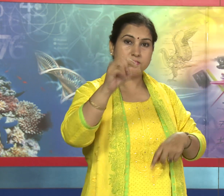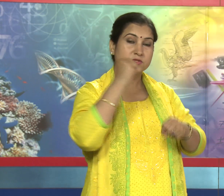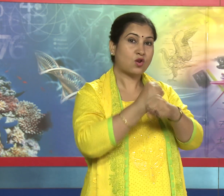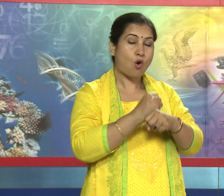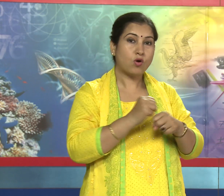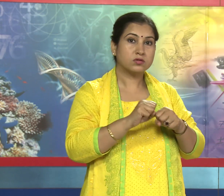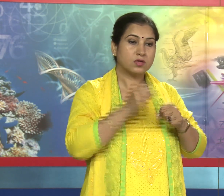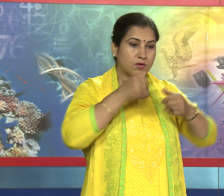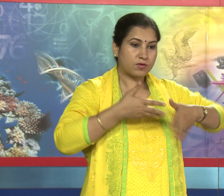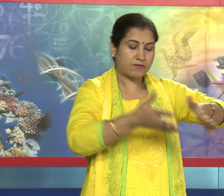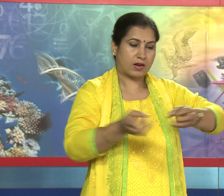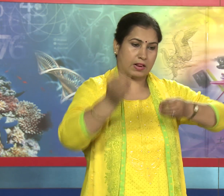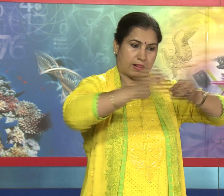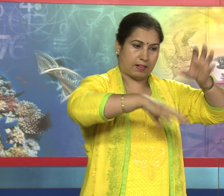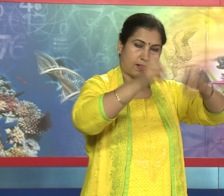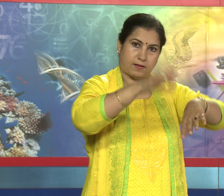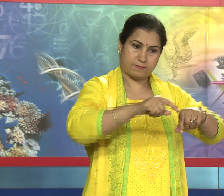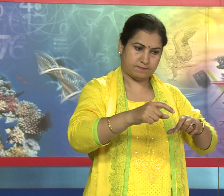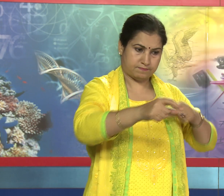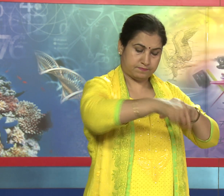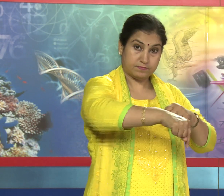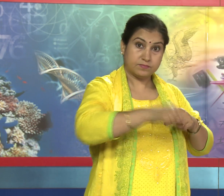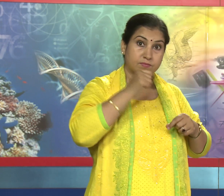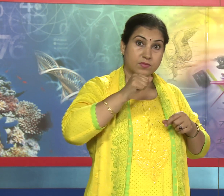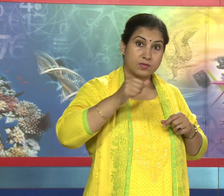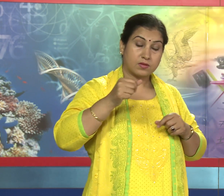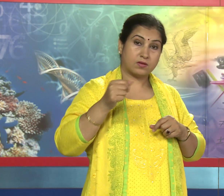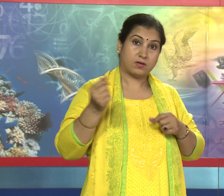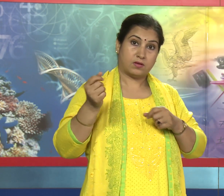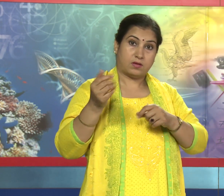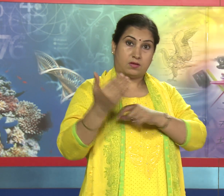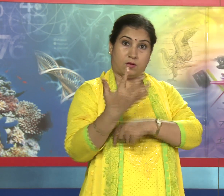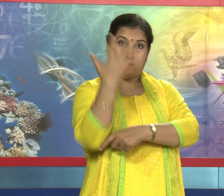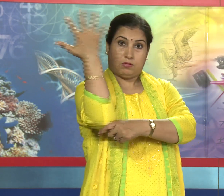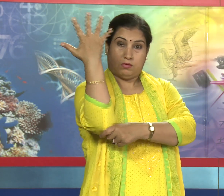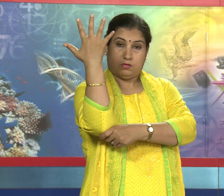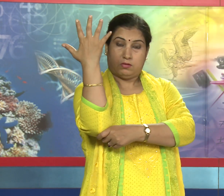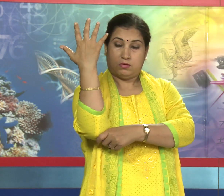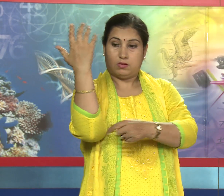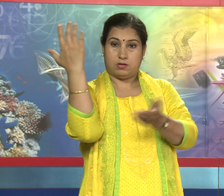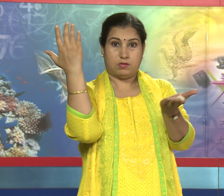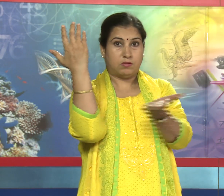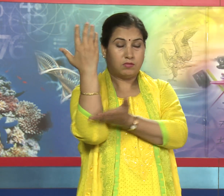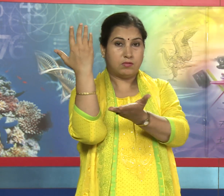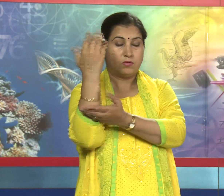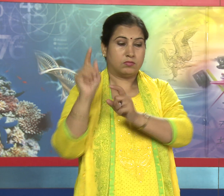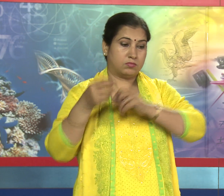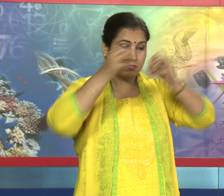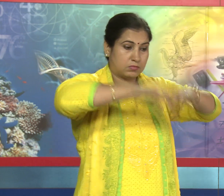And these logs of wood traveled on their own through river water to a place where they